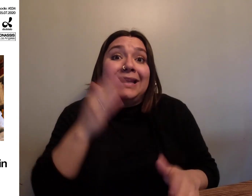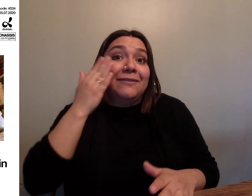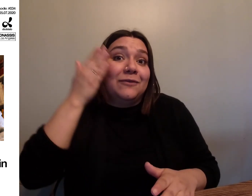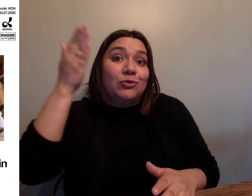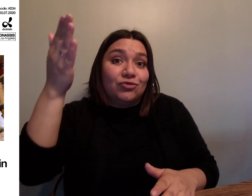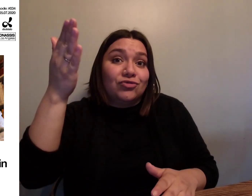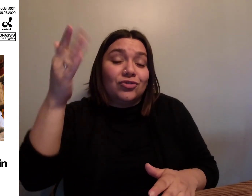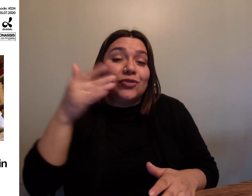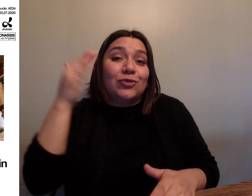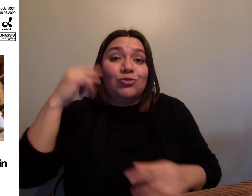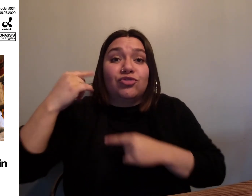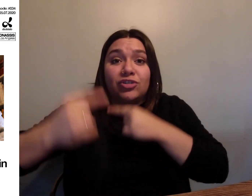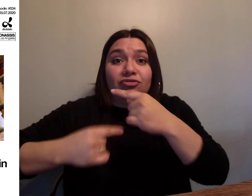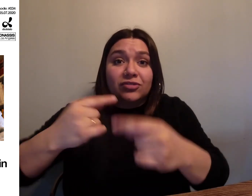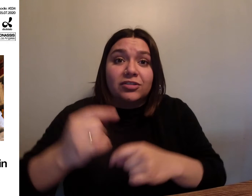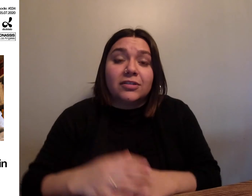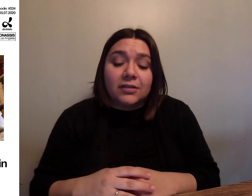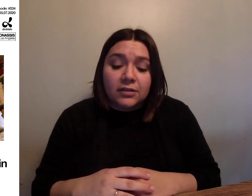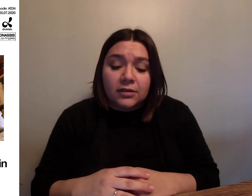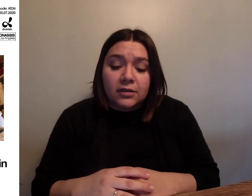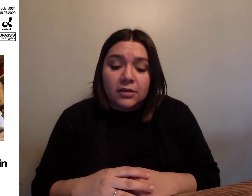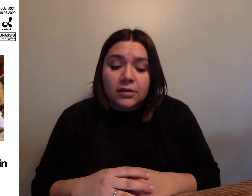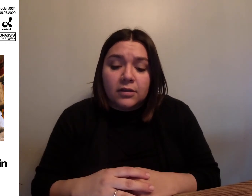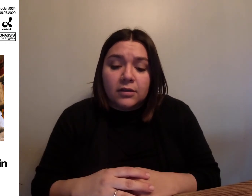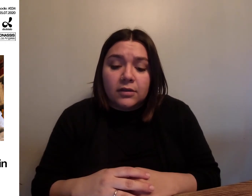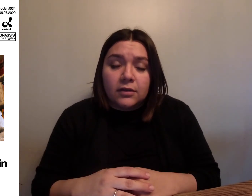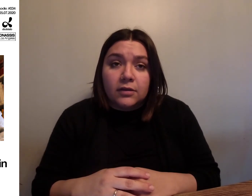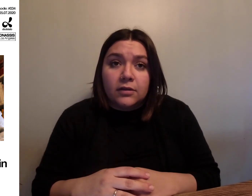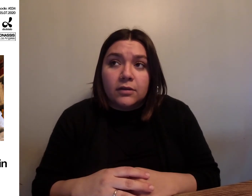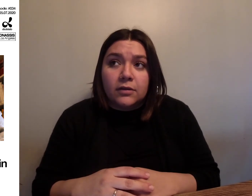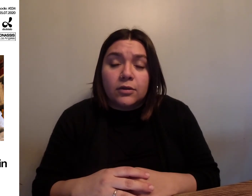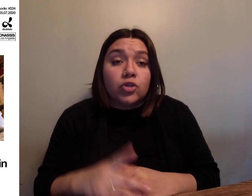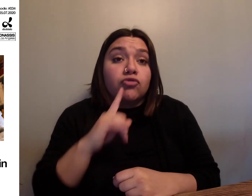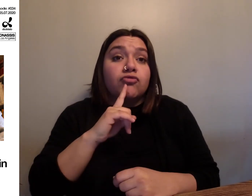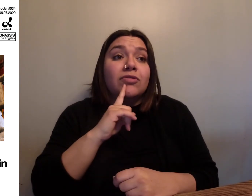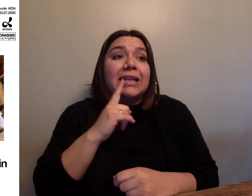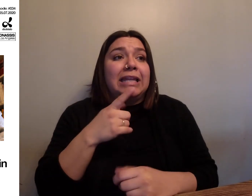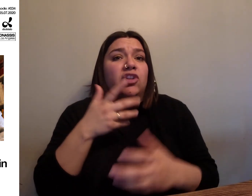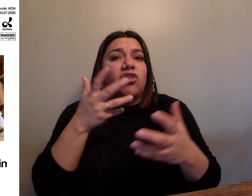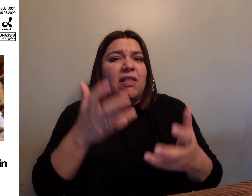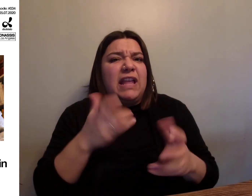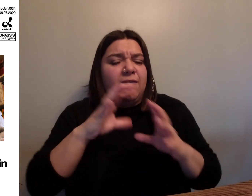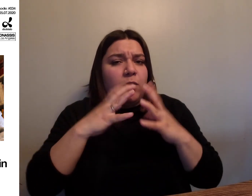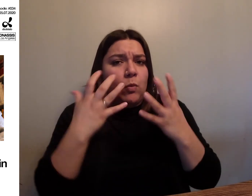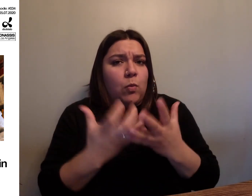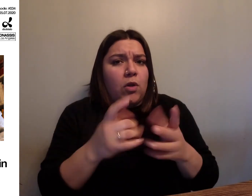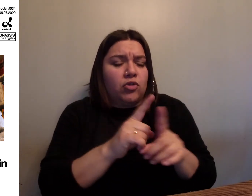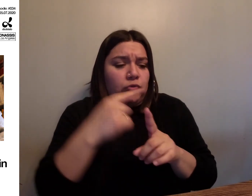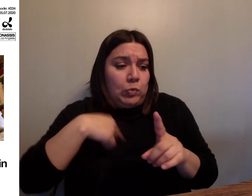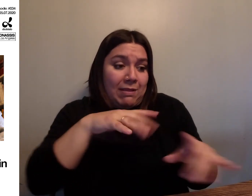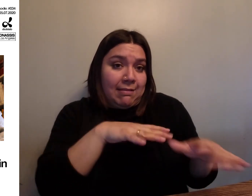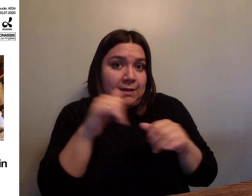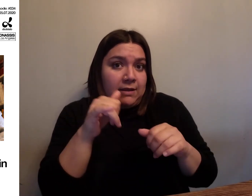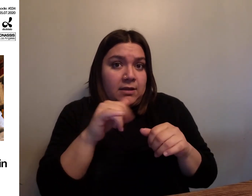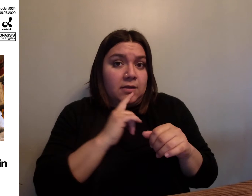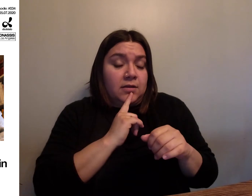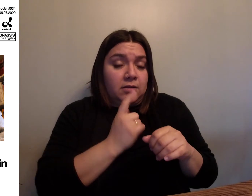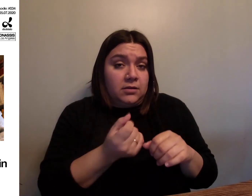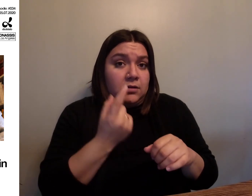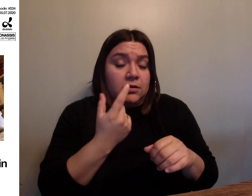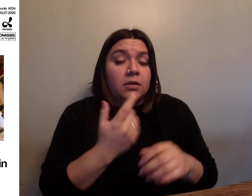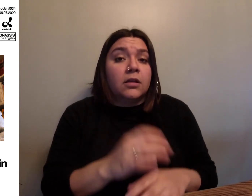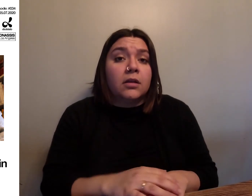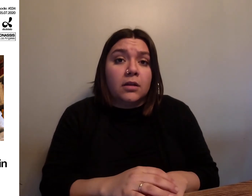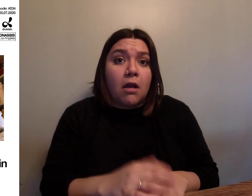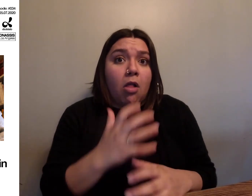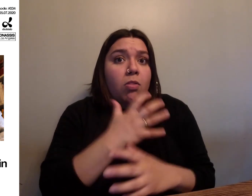the future generations, to live under those circumstances. Not to mention the fact that burials